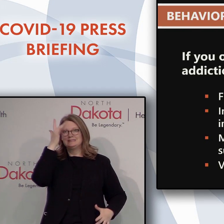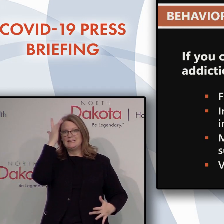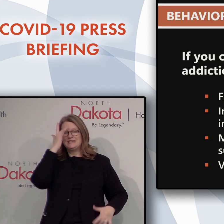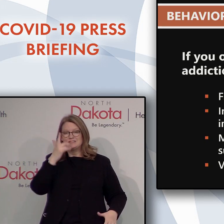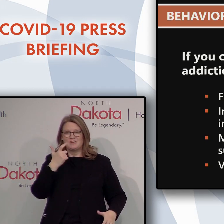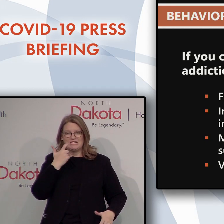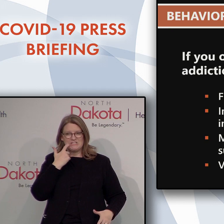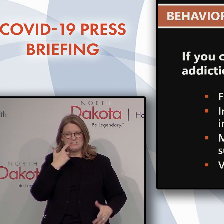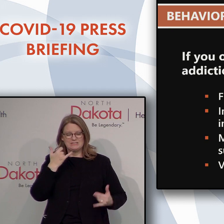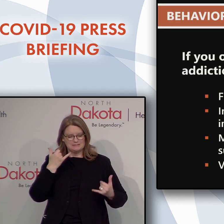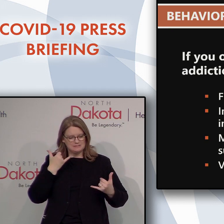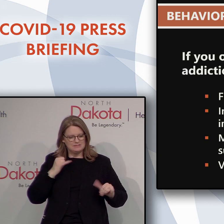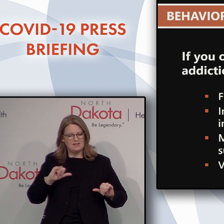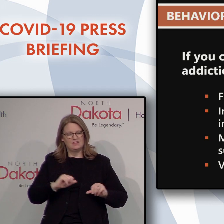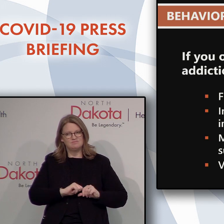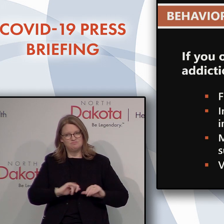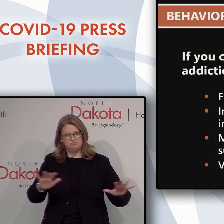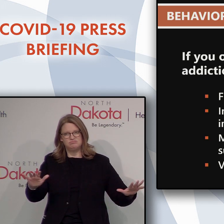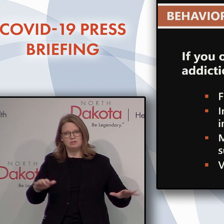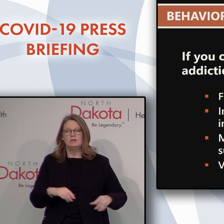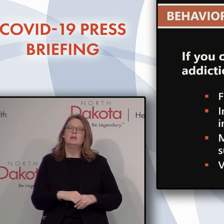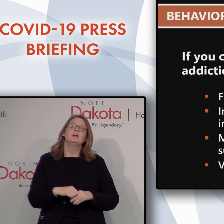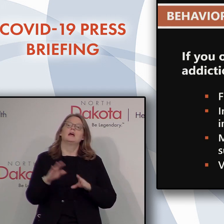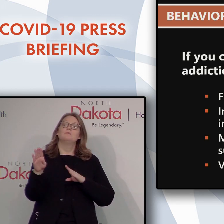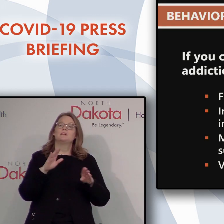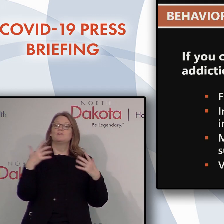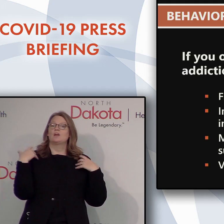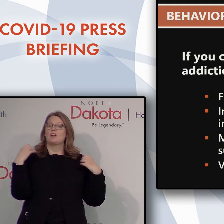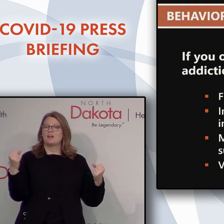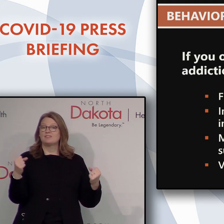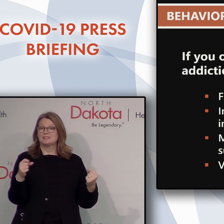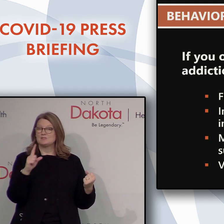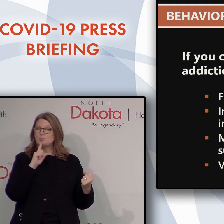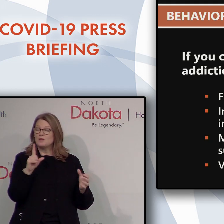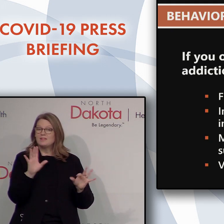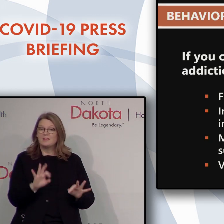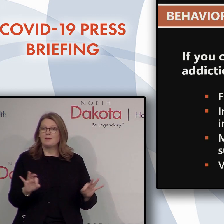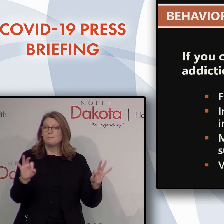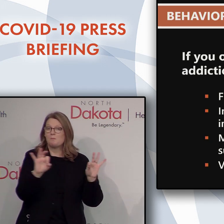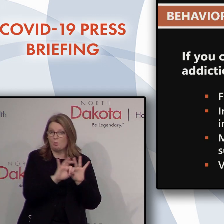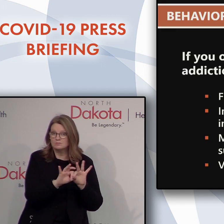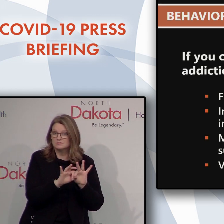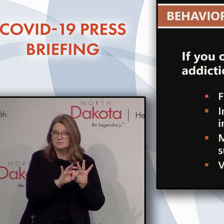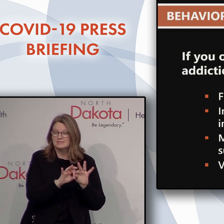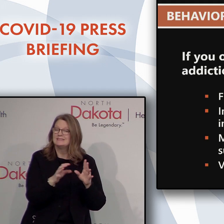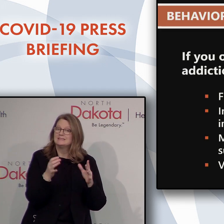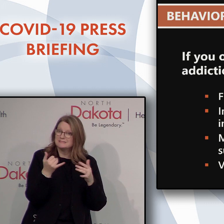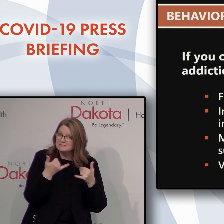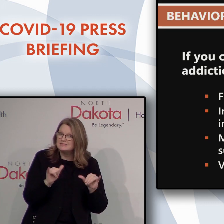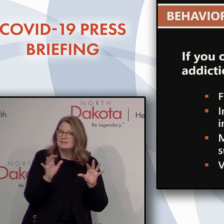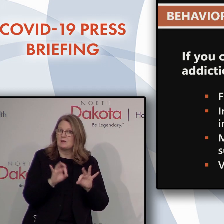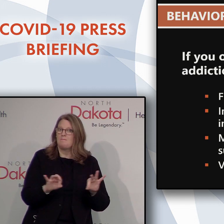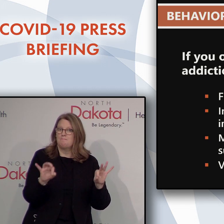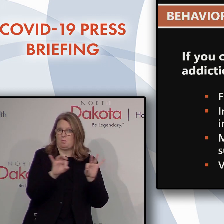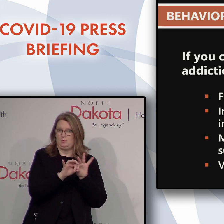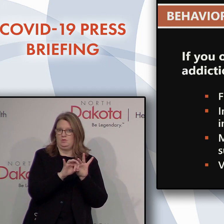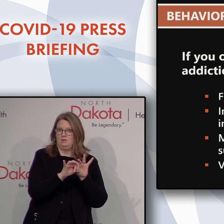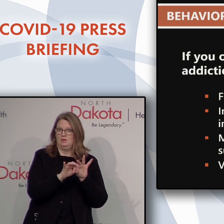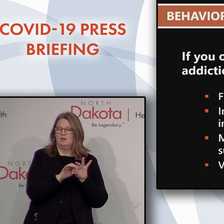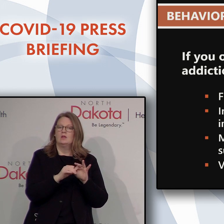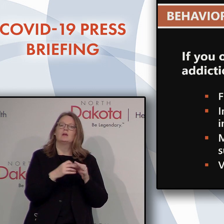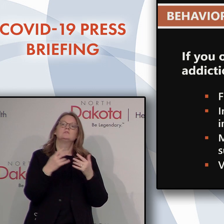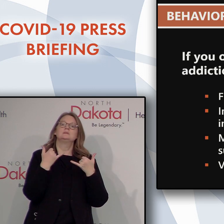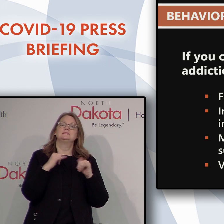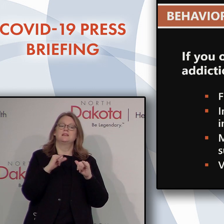of addiction. And the behavioral health needs of all North Dakotans remain a key priority today, and we continue to address the challenges of